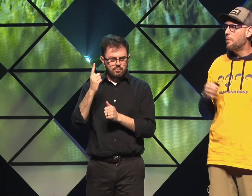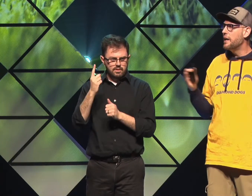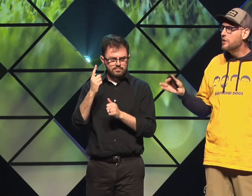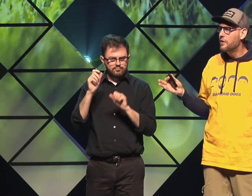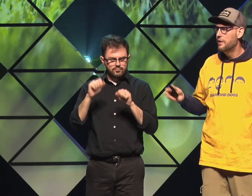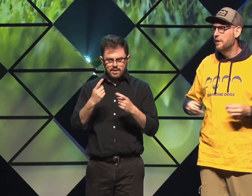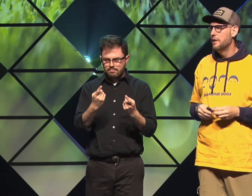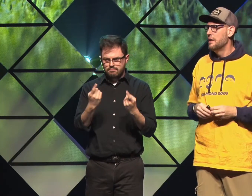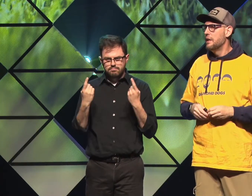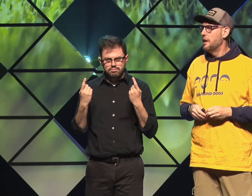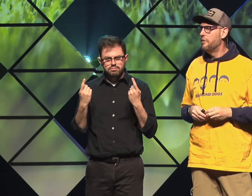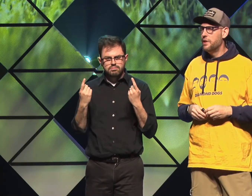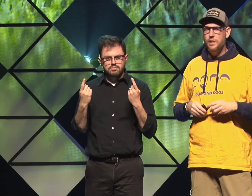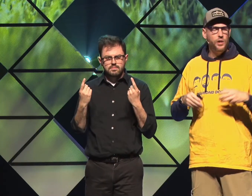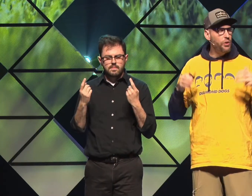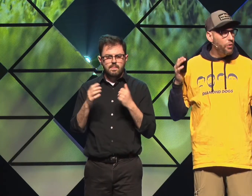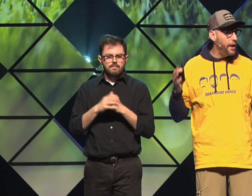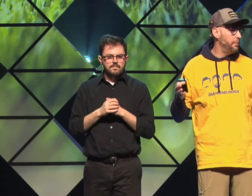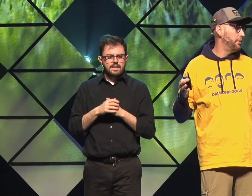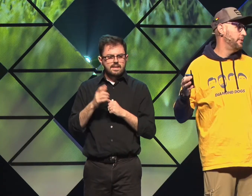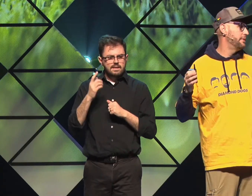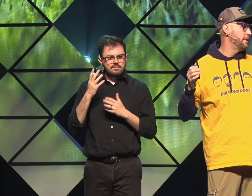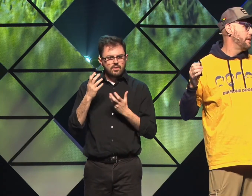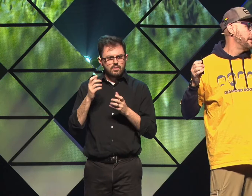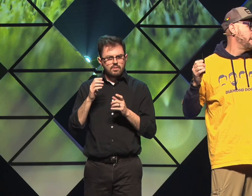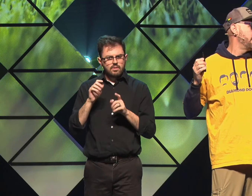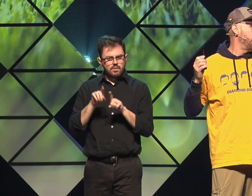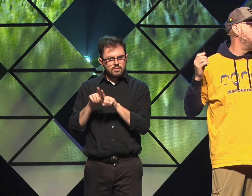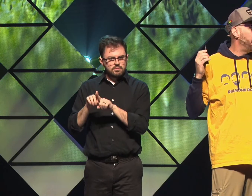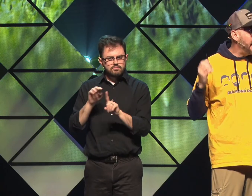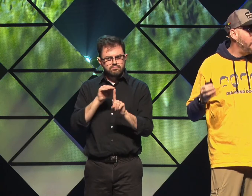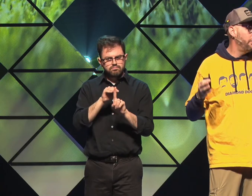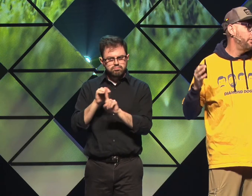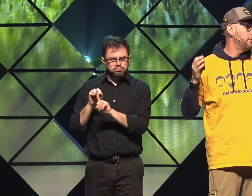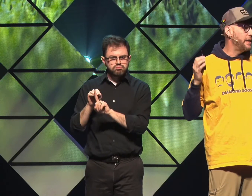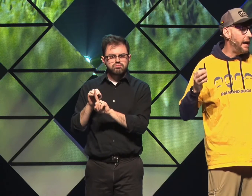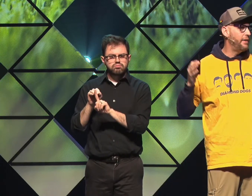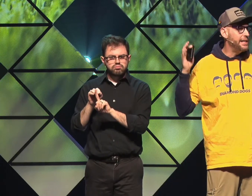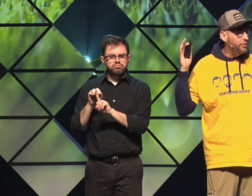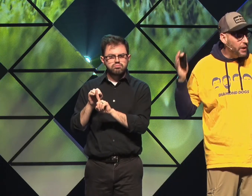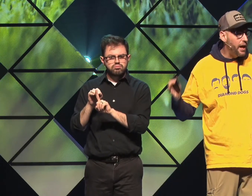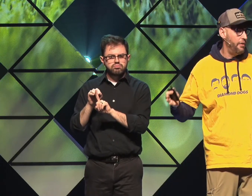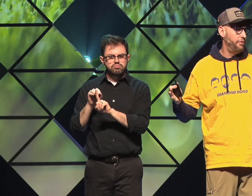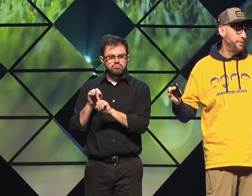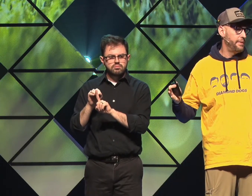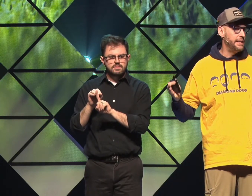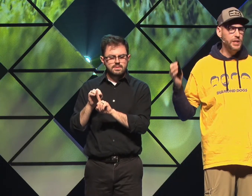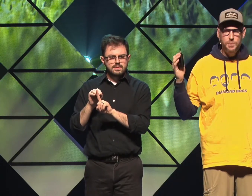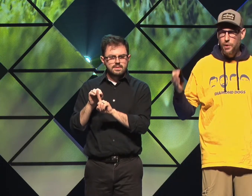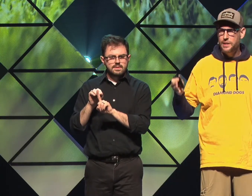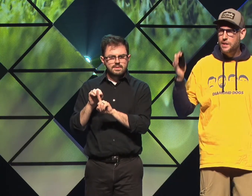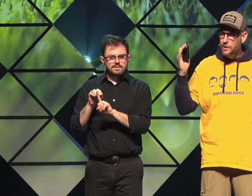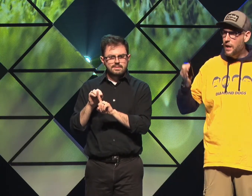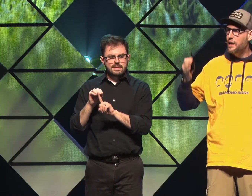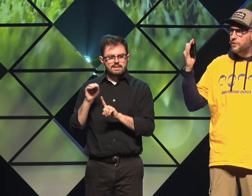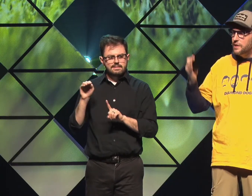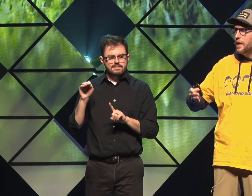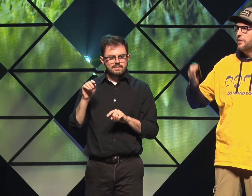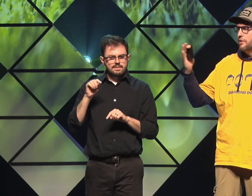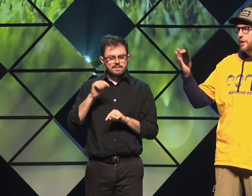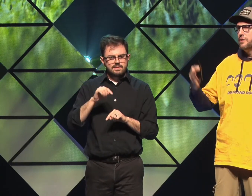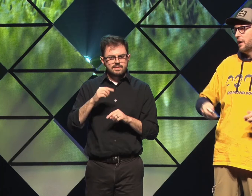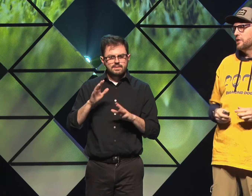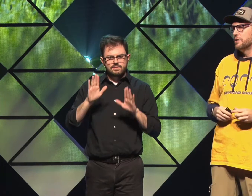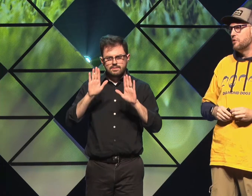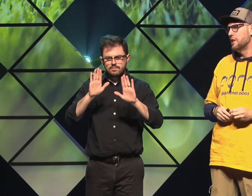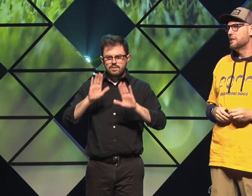is a reminder of the incredible and powerful reality of love as expressed in the life and death